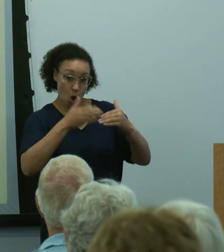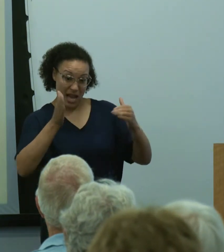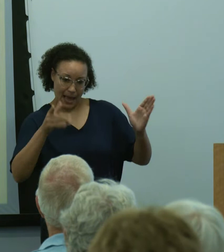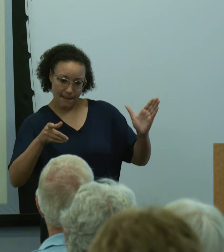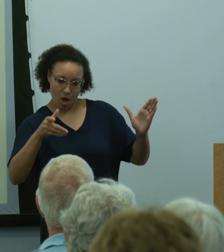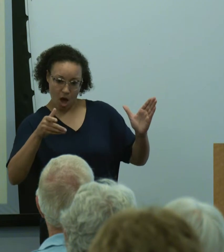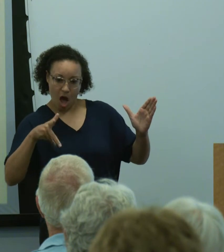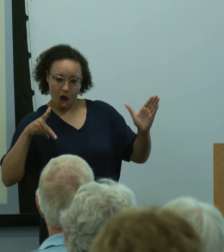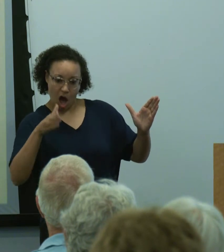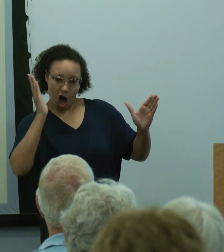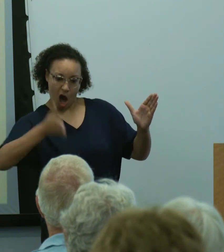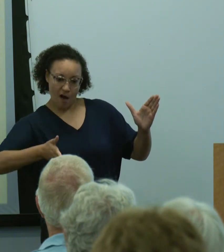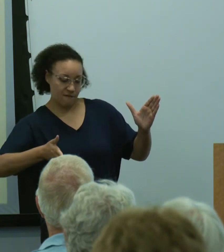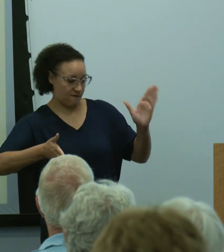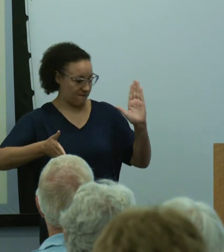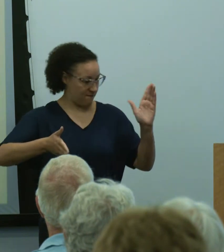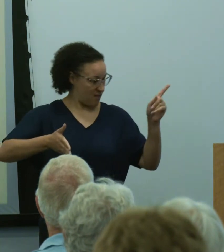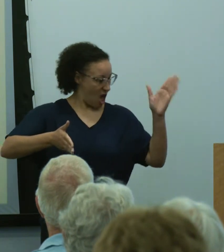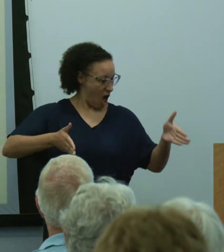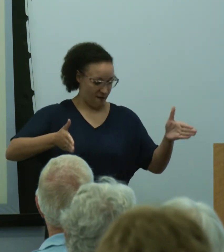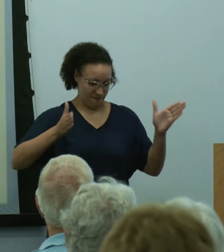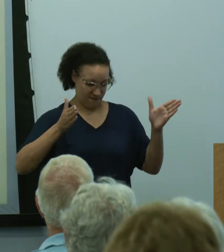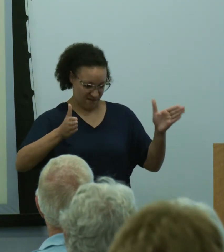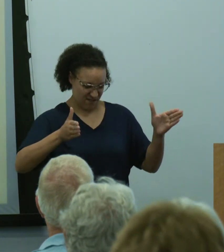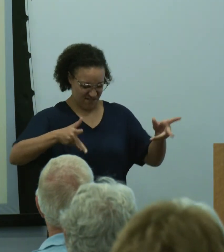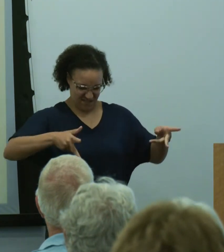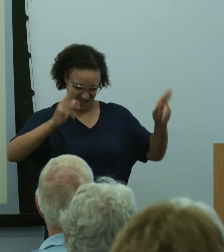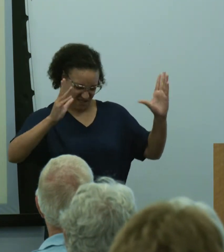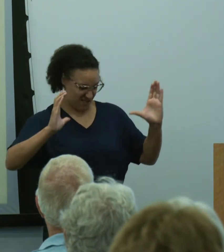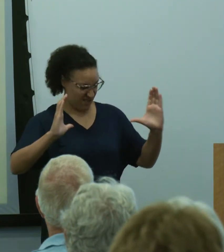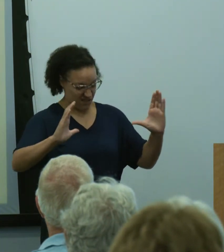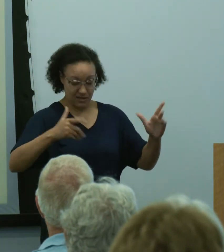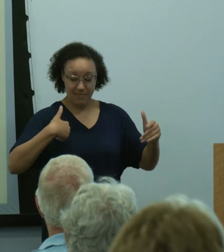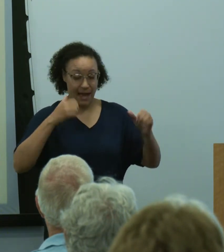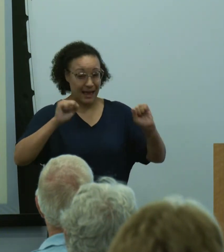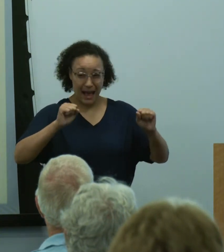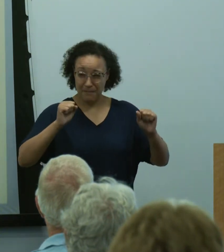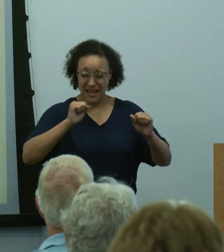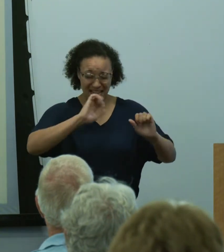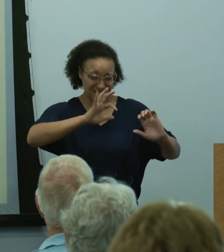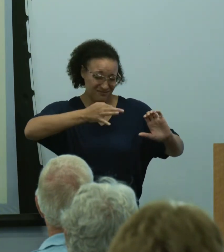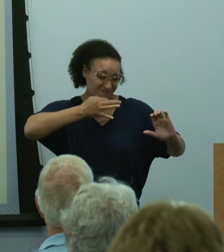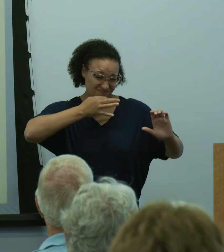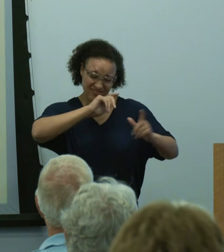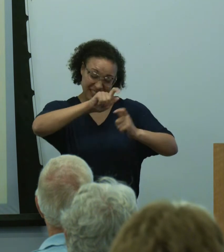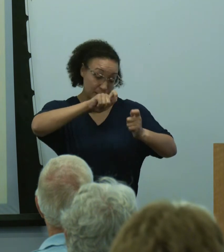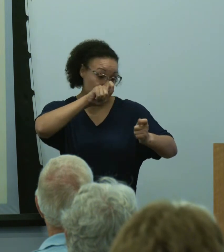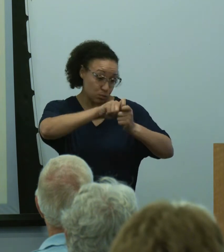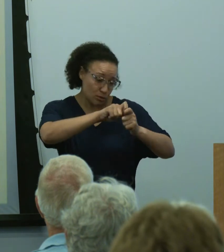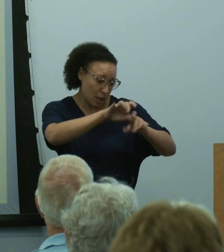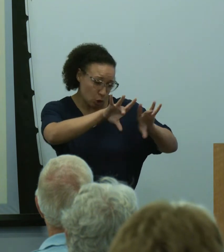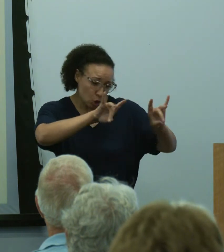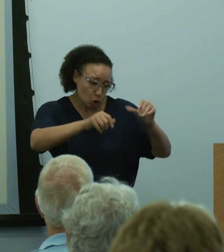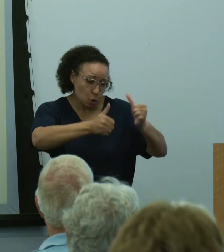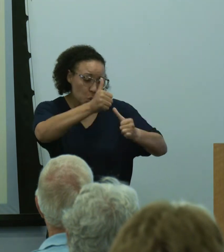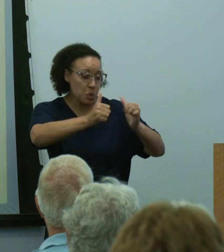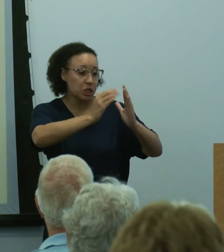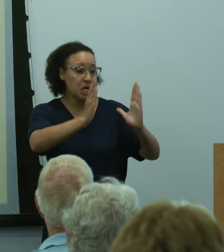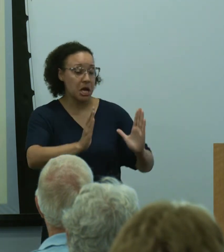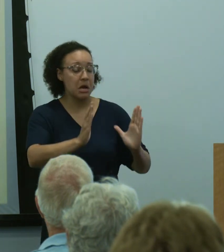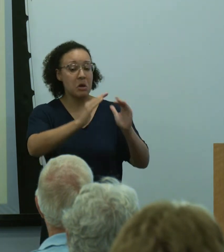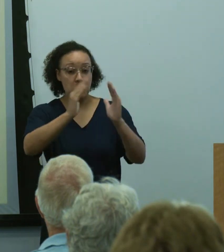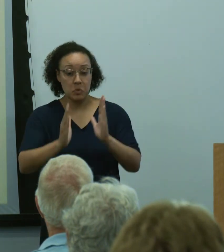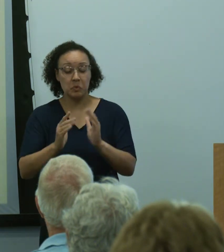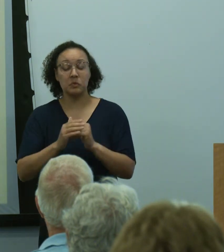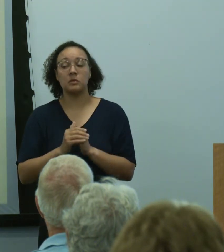district if they thought it would help. I mean, they can be that precise about it. So that made gerrymandering a